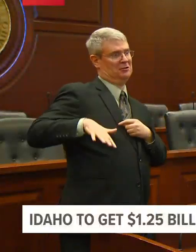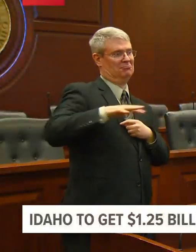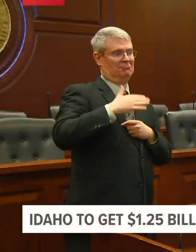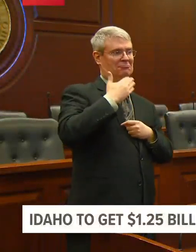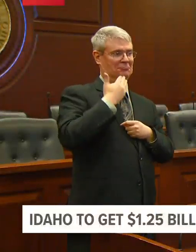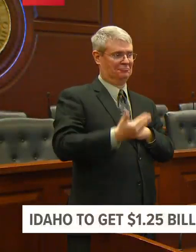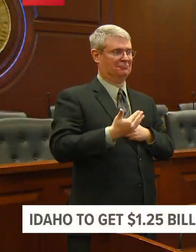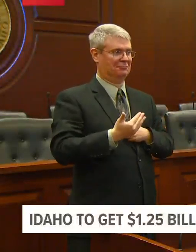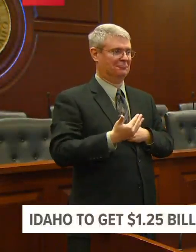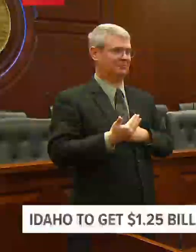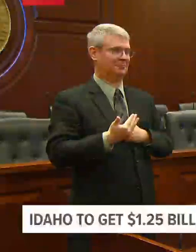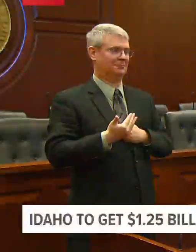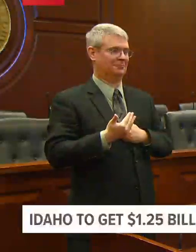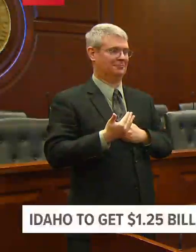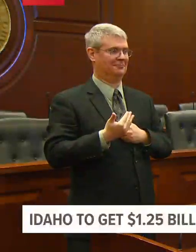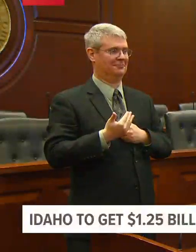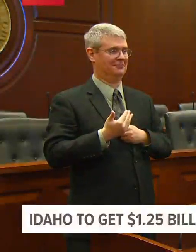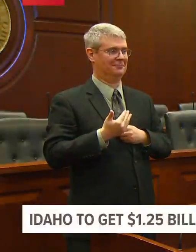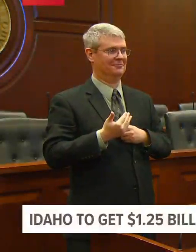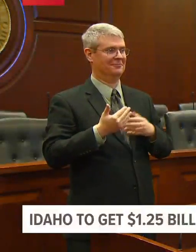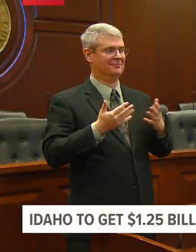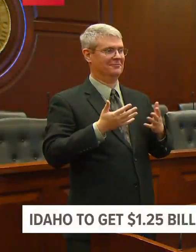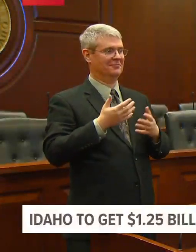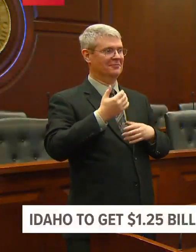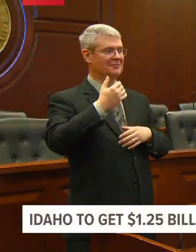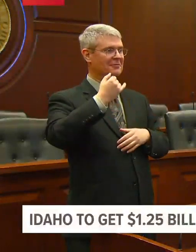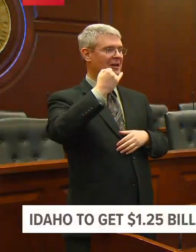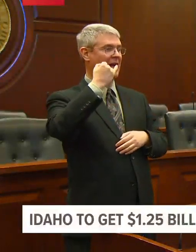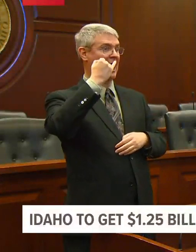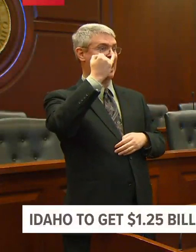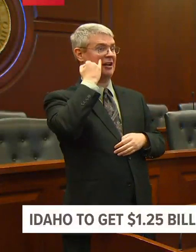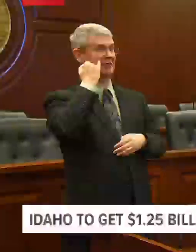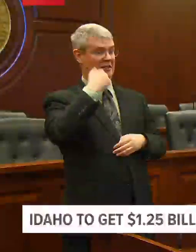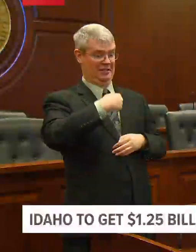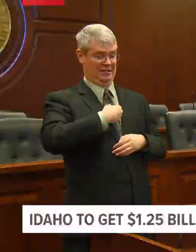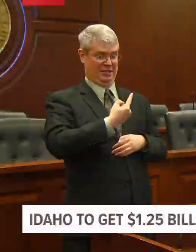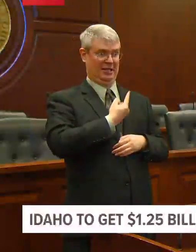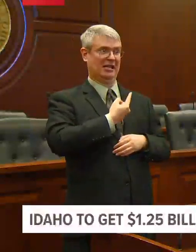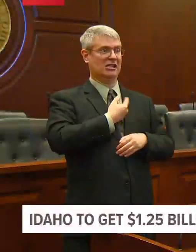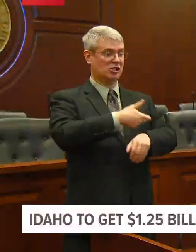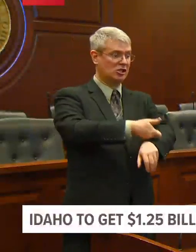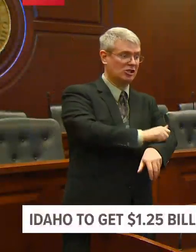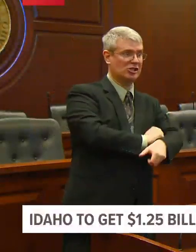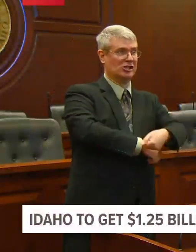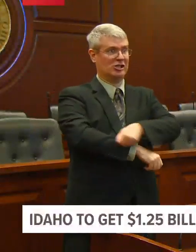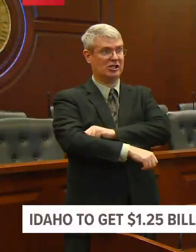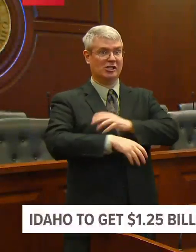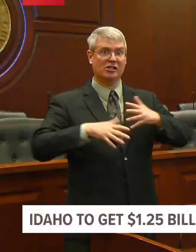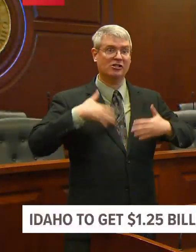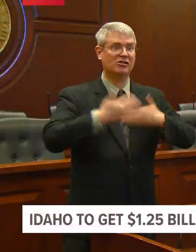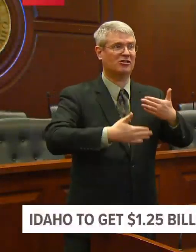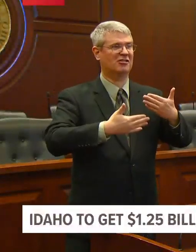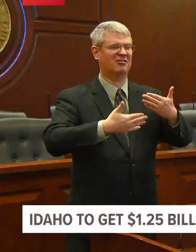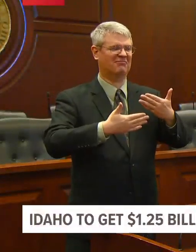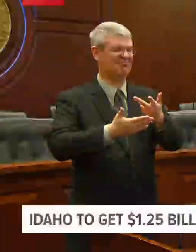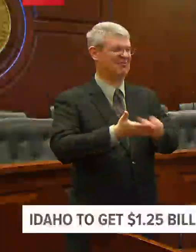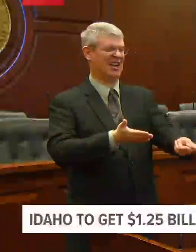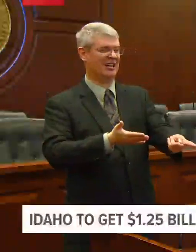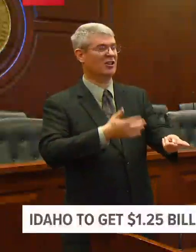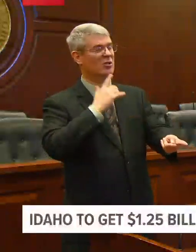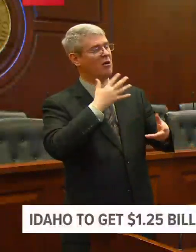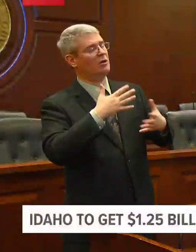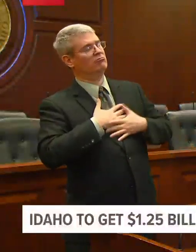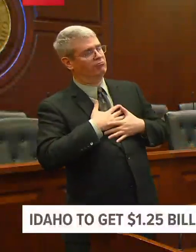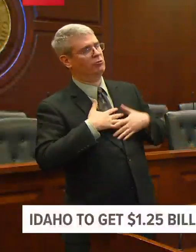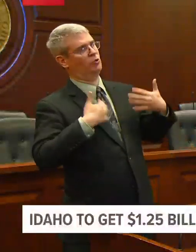don't go into one of these battles without a good team like I have over here, and that makes things a lot easier. I'm